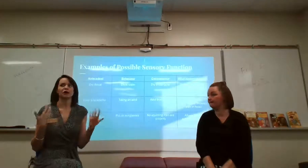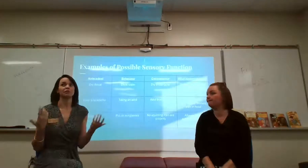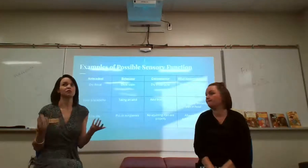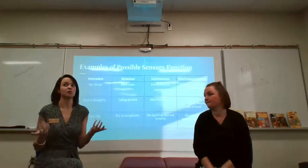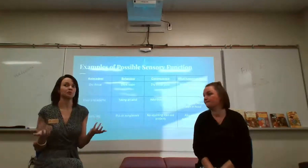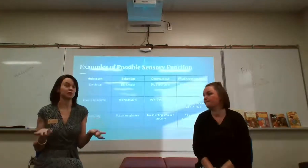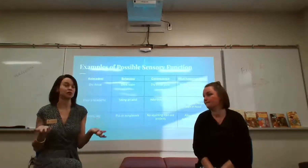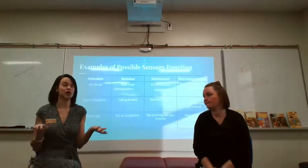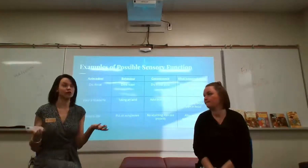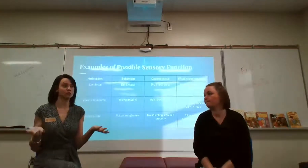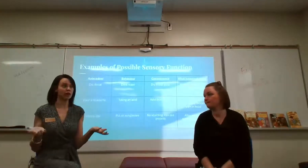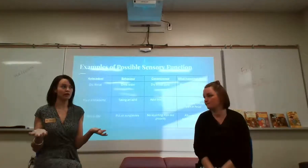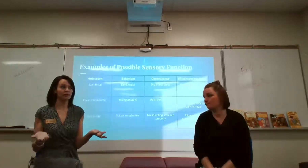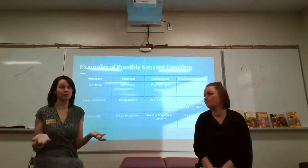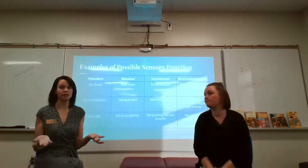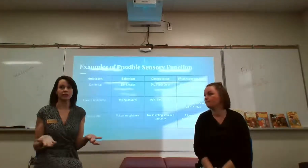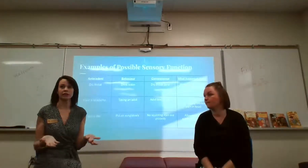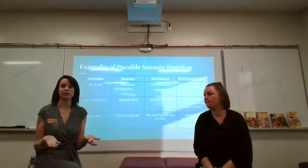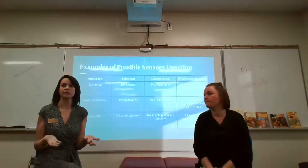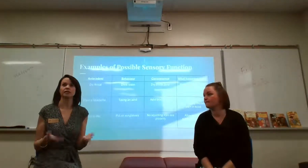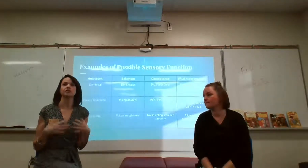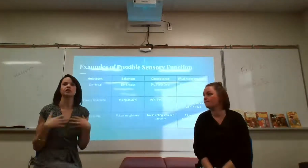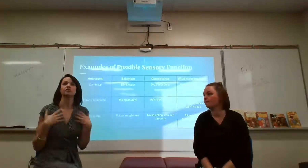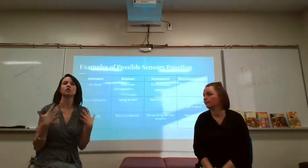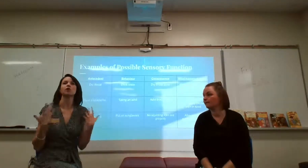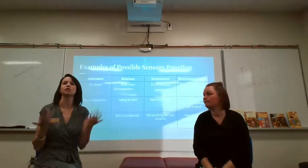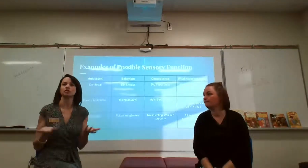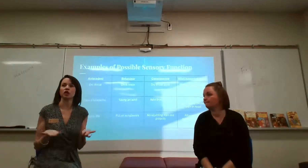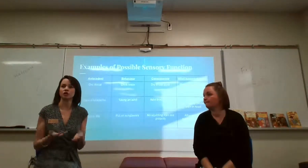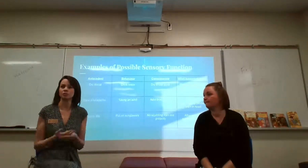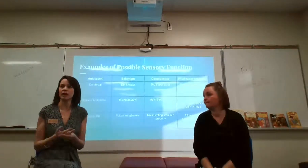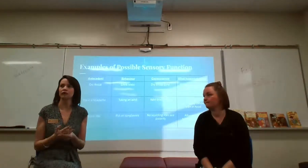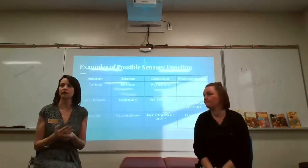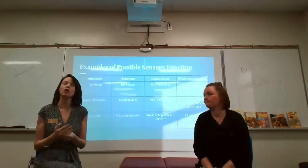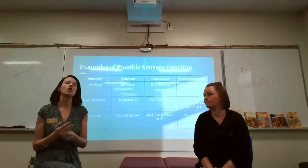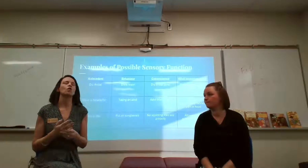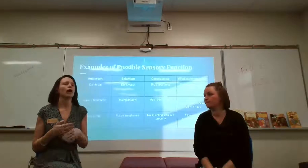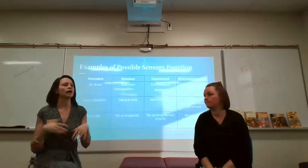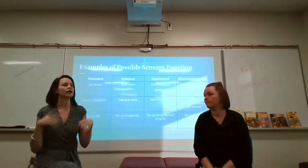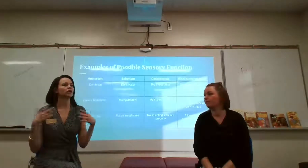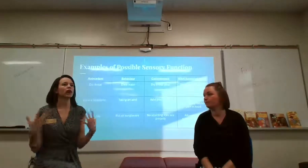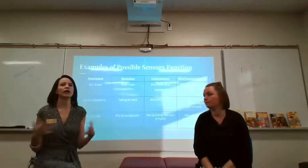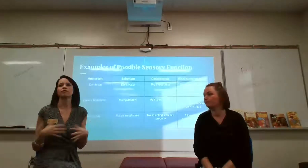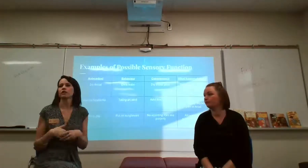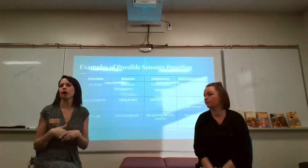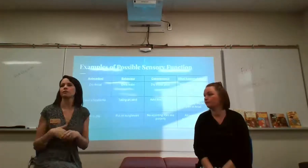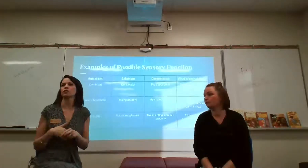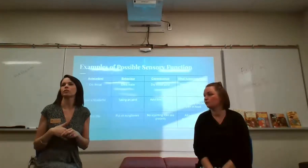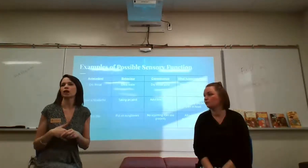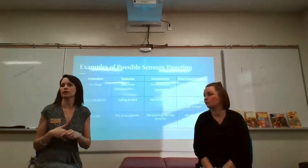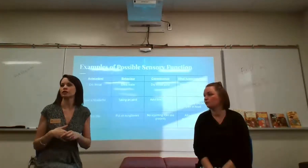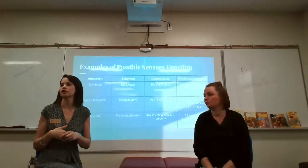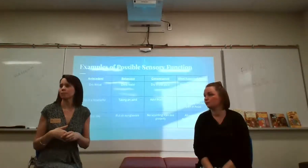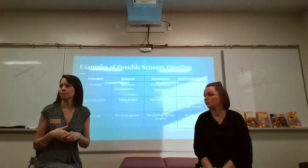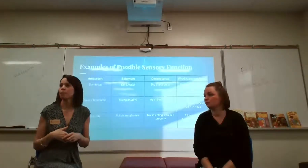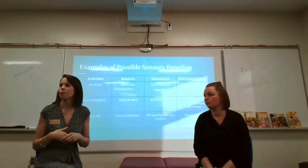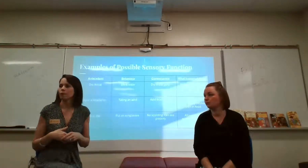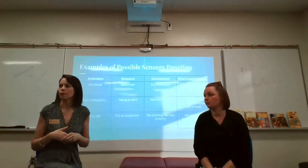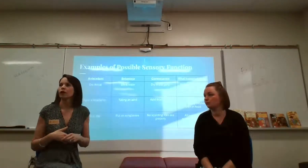I'm assuming there was a challenging behavior that was leading to this decision. So what was the challenging behavior? Well, he cried every time we brought him into the gym.